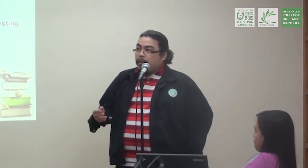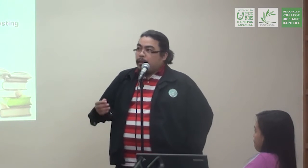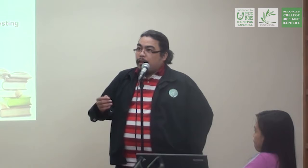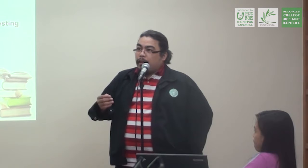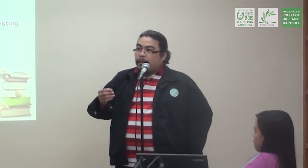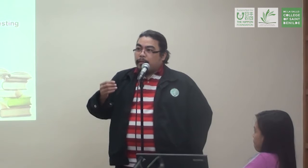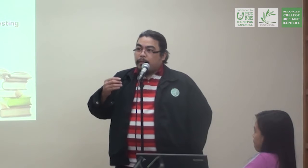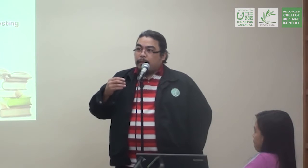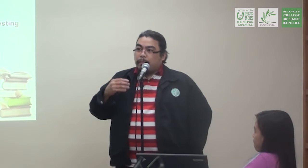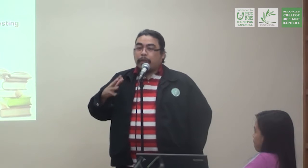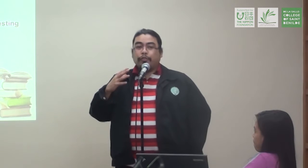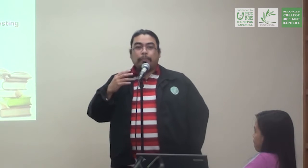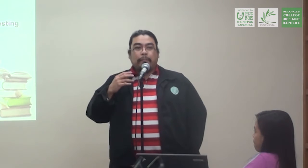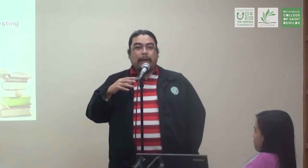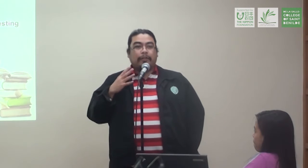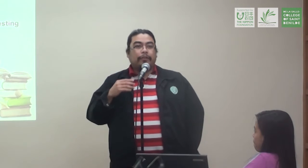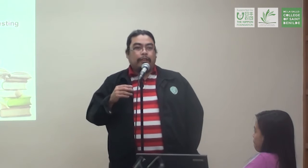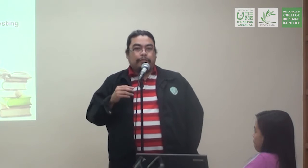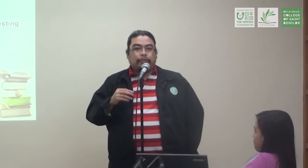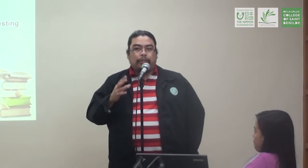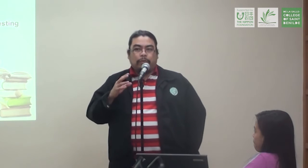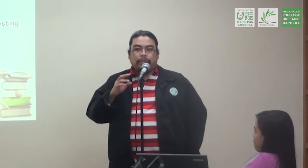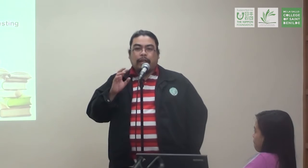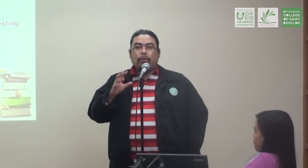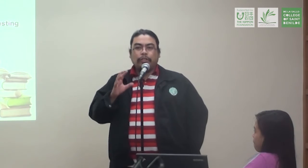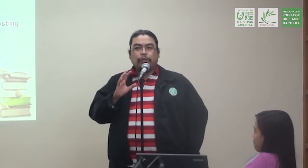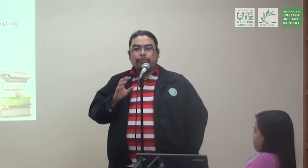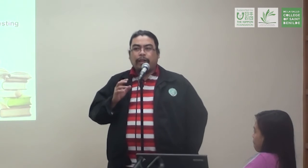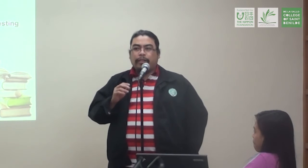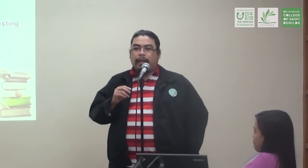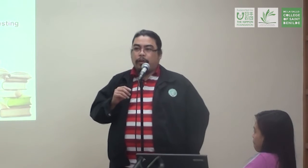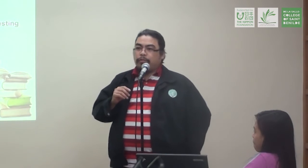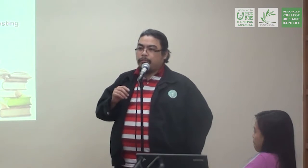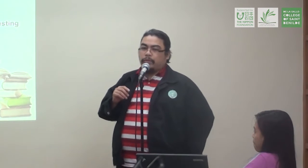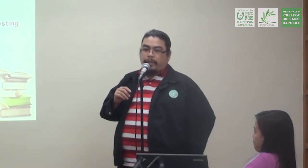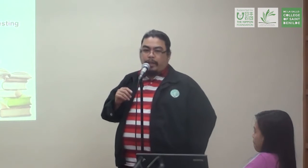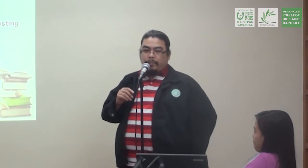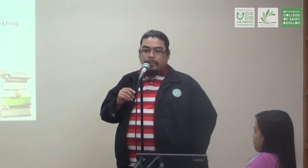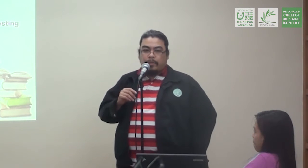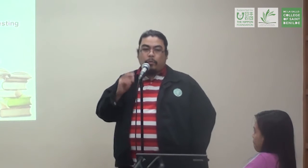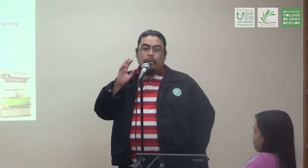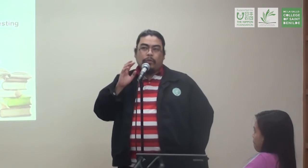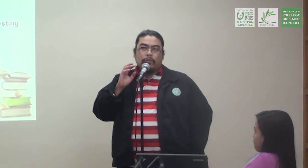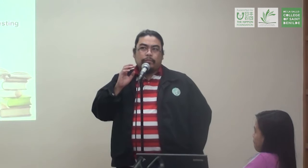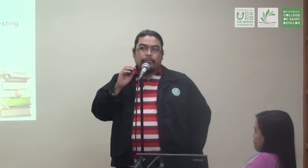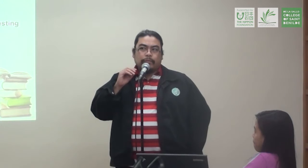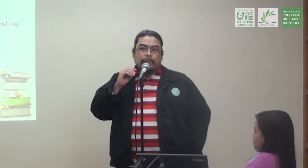Now, part of my background literature was I wanted to find out, okay,